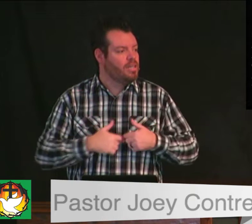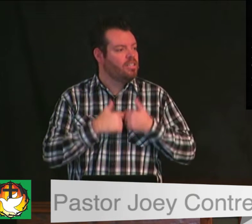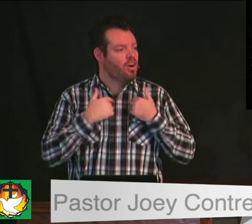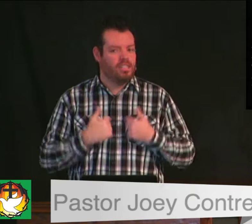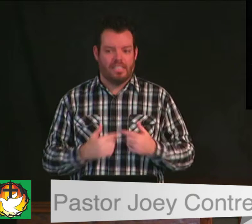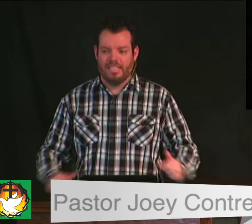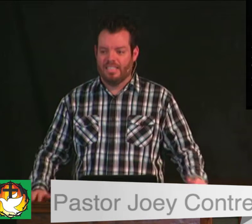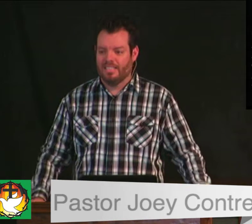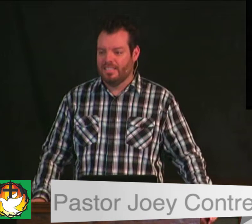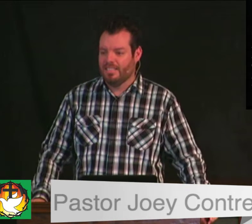your hearts.